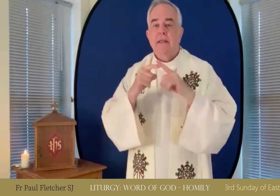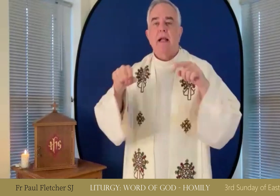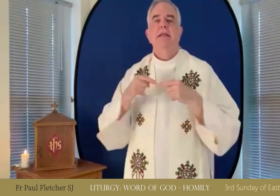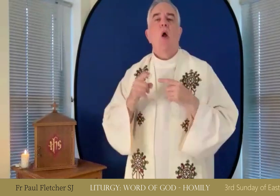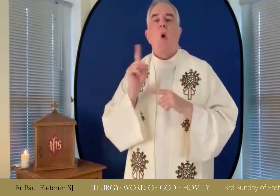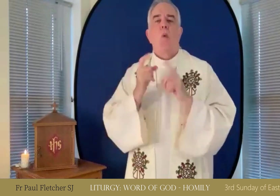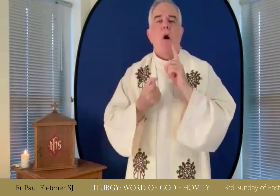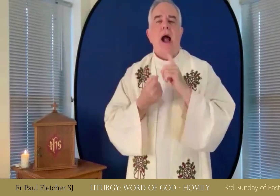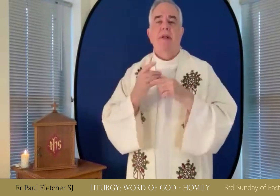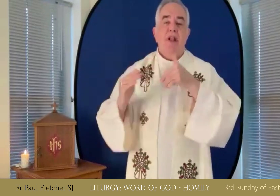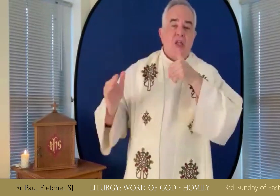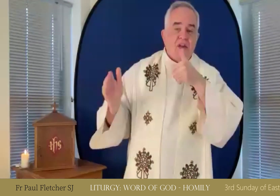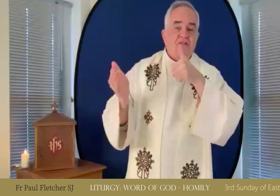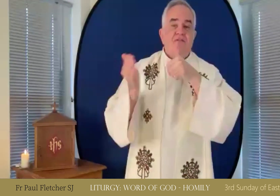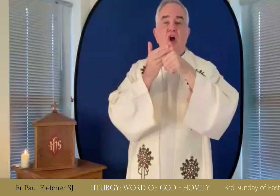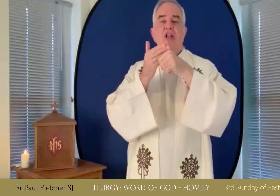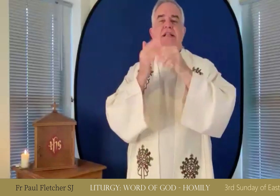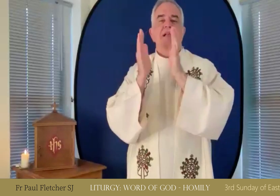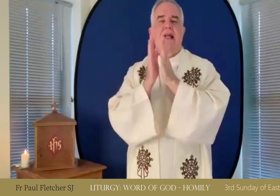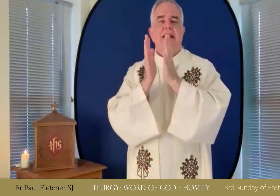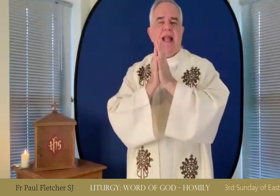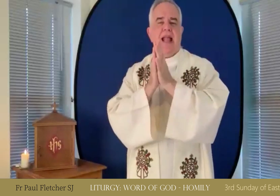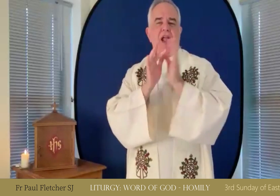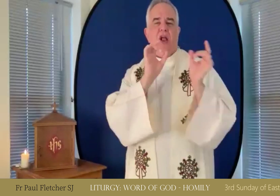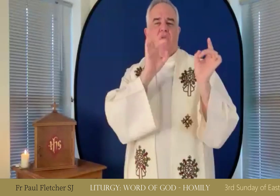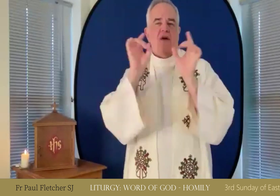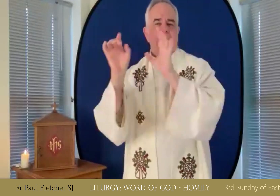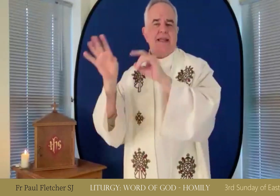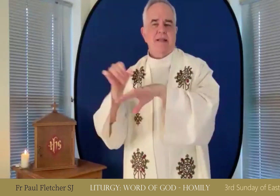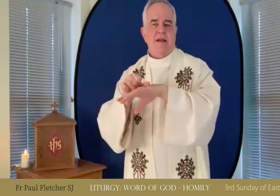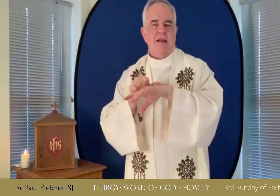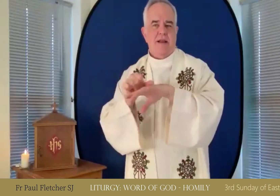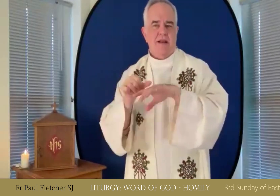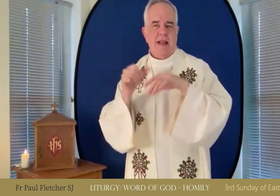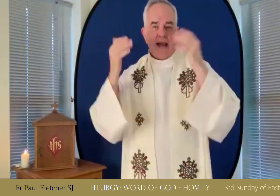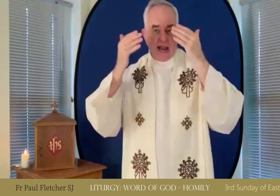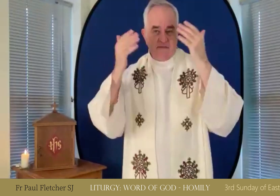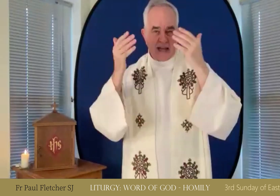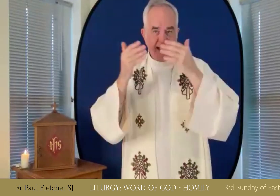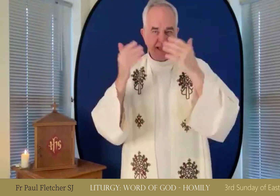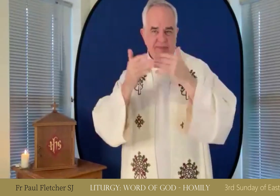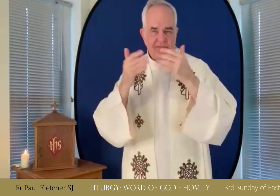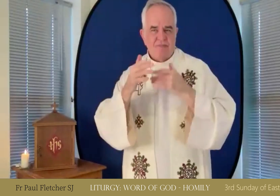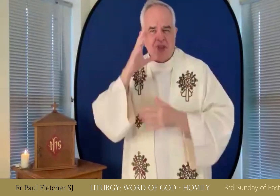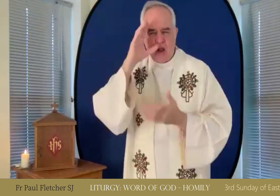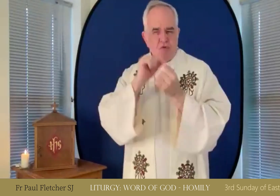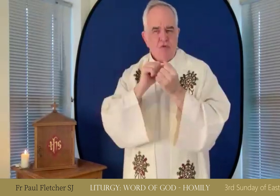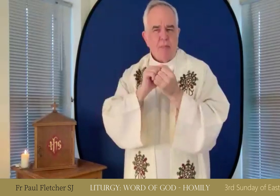us what happened the first Sunday of Easter evening.